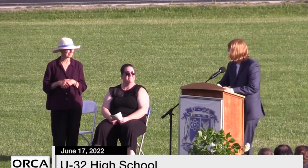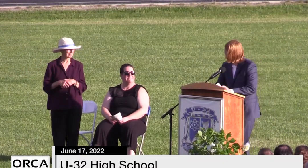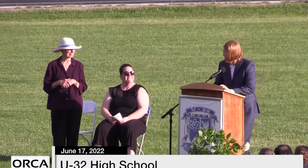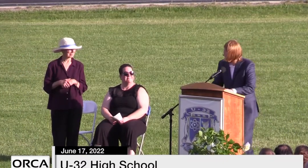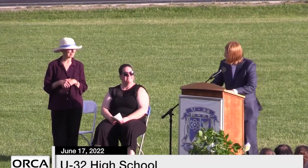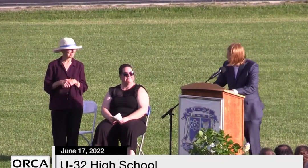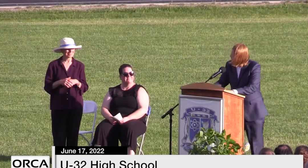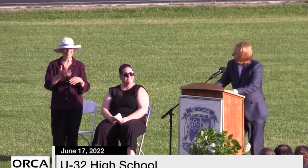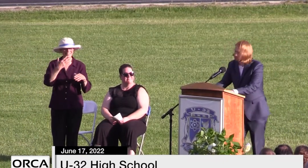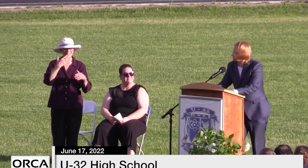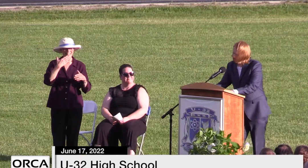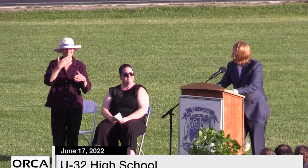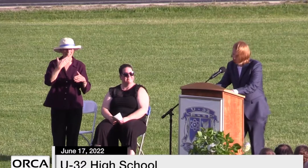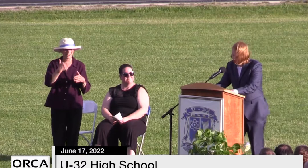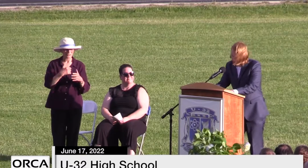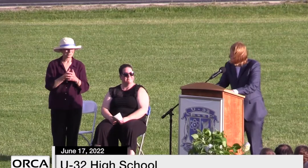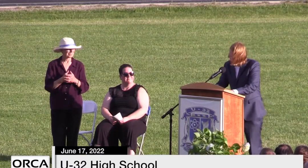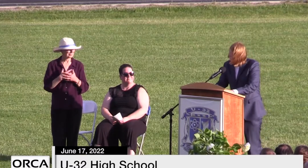Thank you.